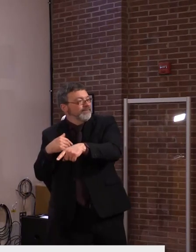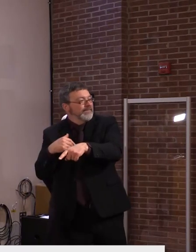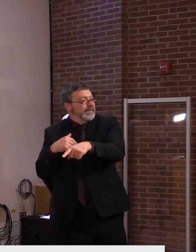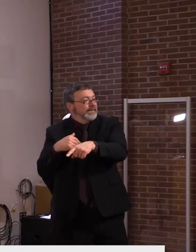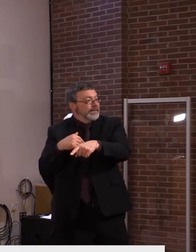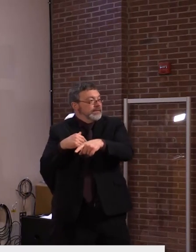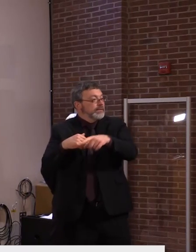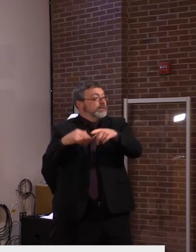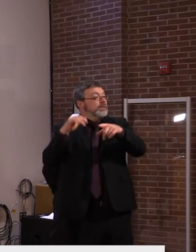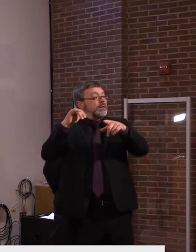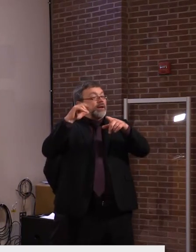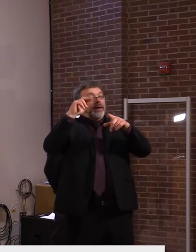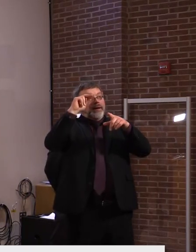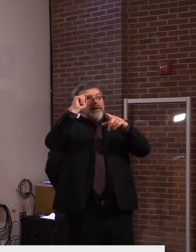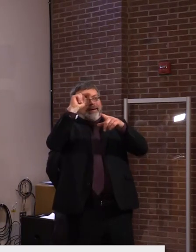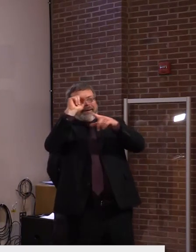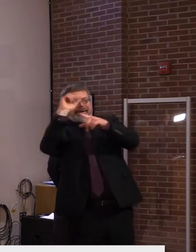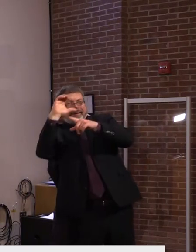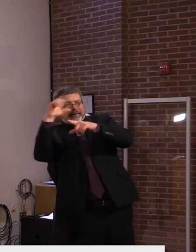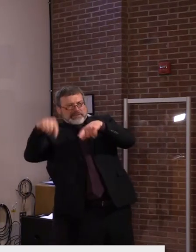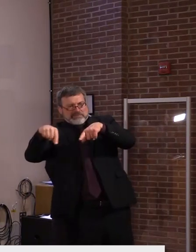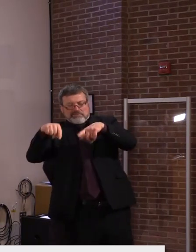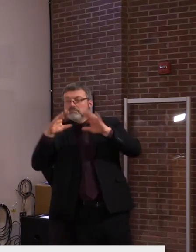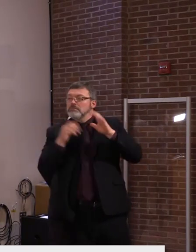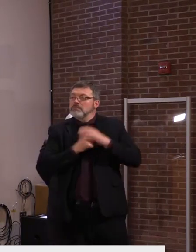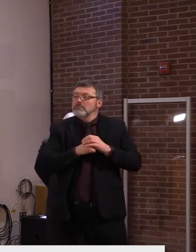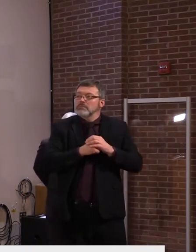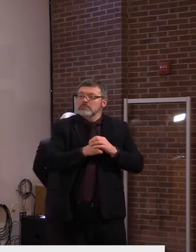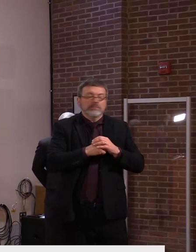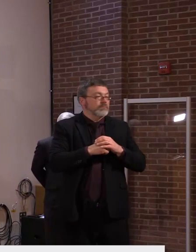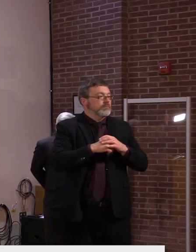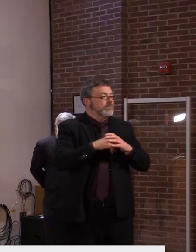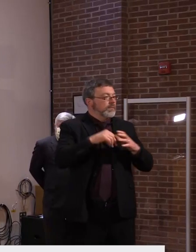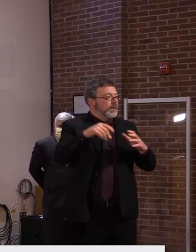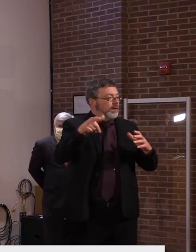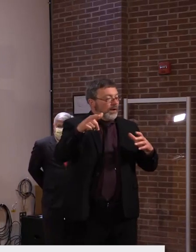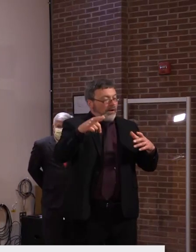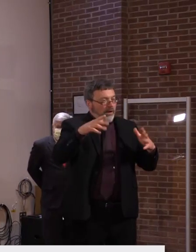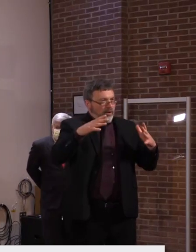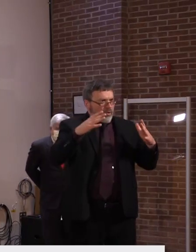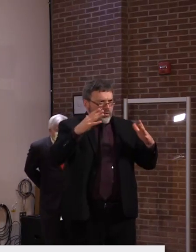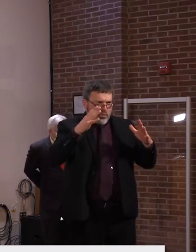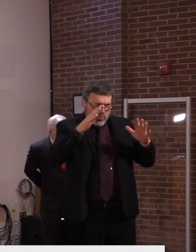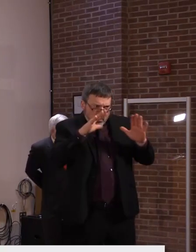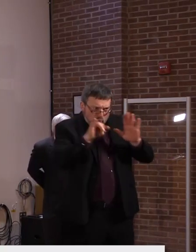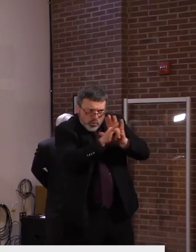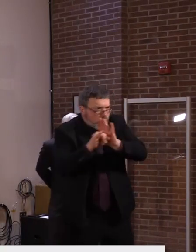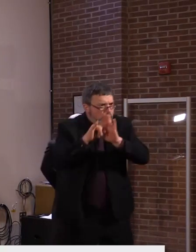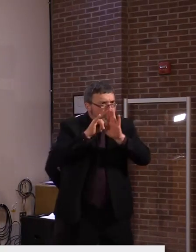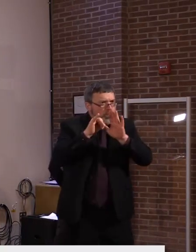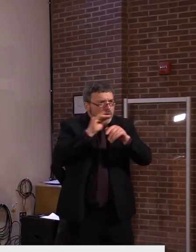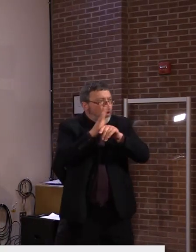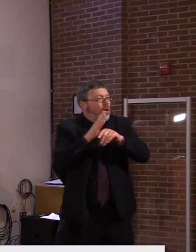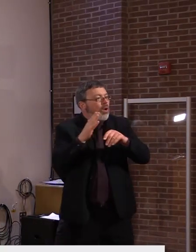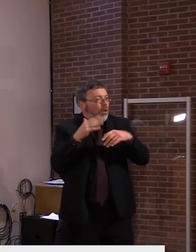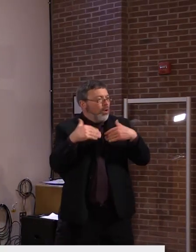acid amplification tests. So they share the same sensitivity and accuracy for diagnosis.